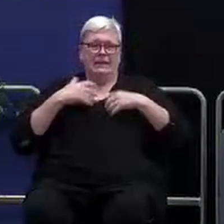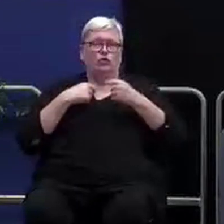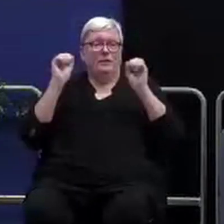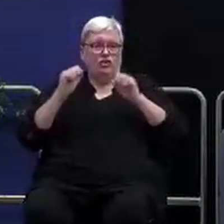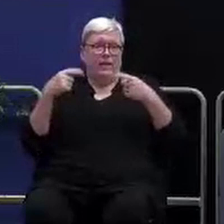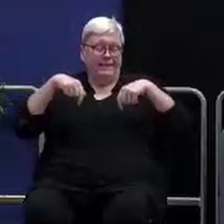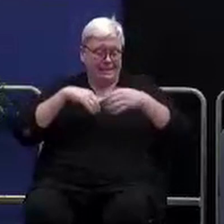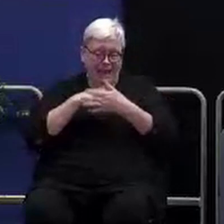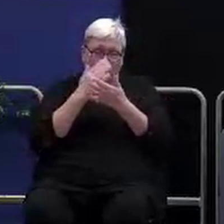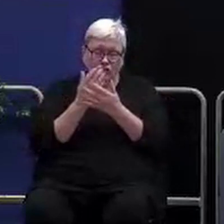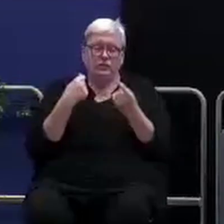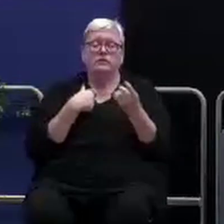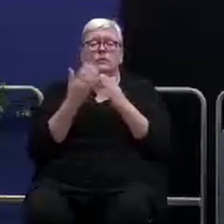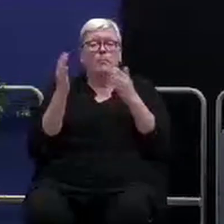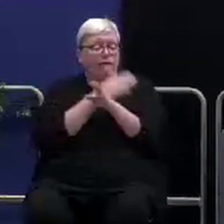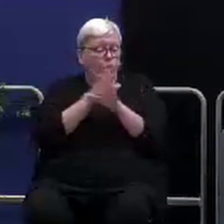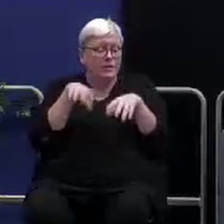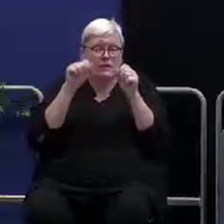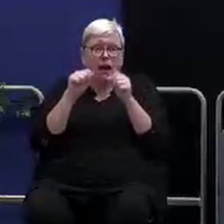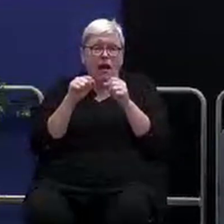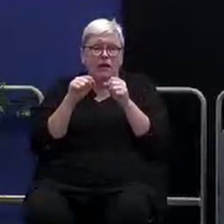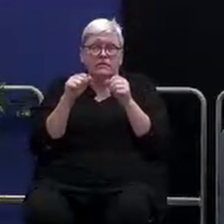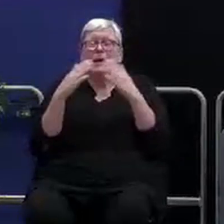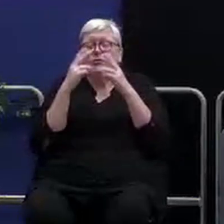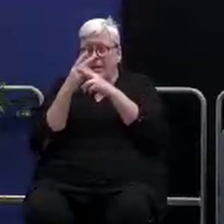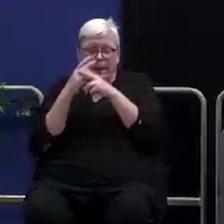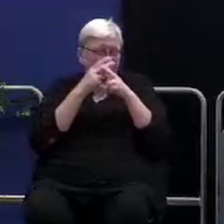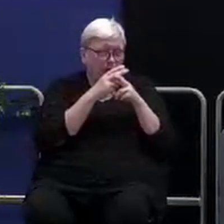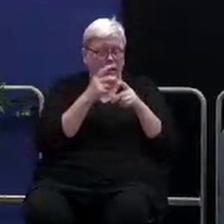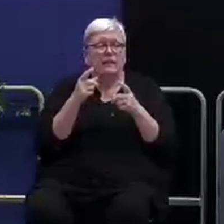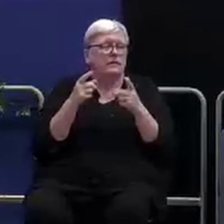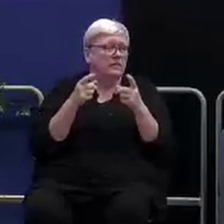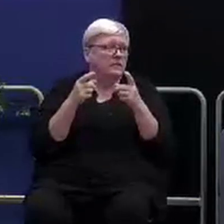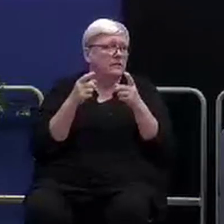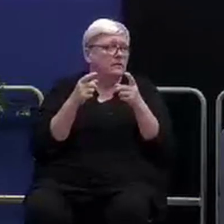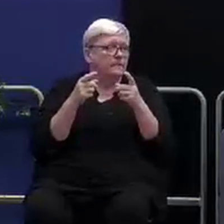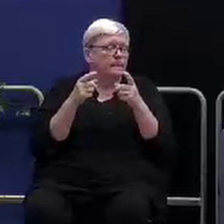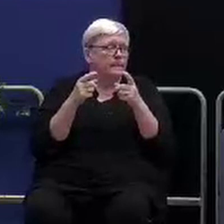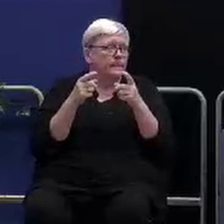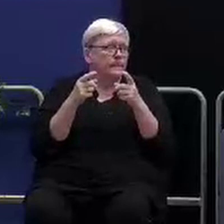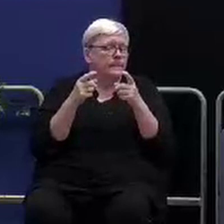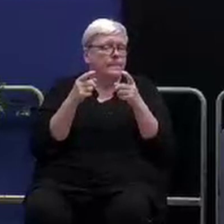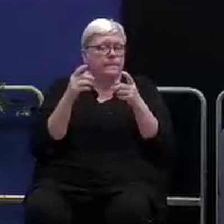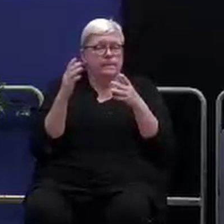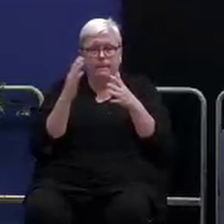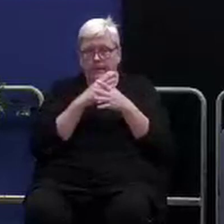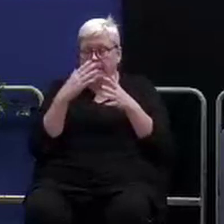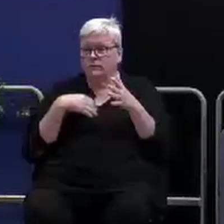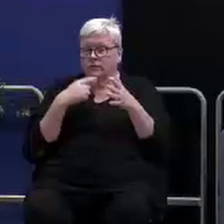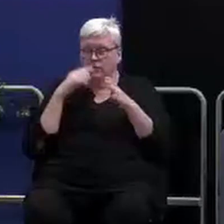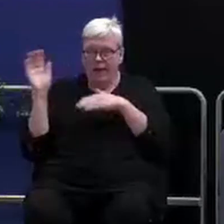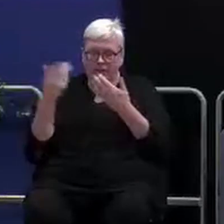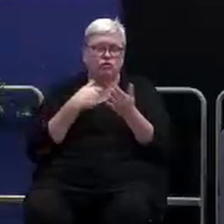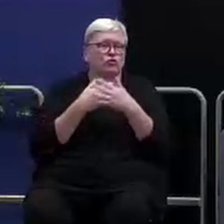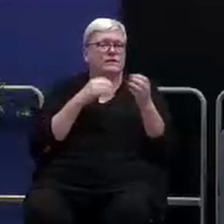today's session. So before we get started, a wee bit of housekeeping. I'd first of all like to introduce our